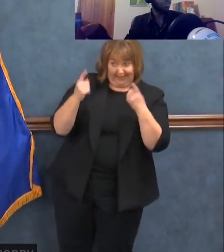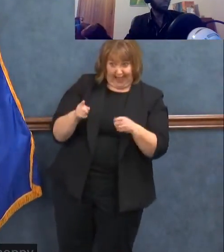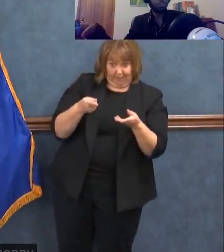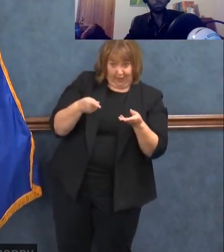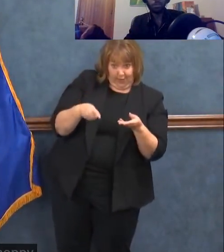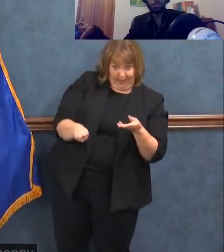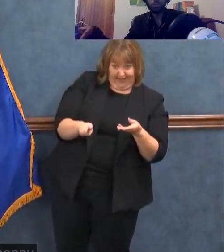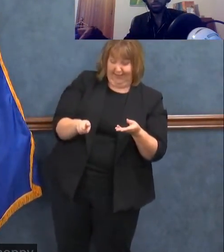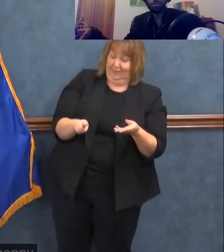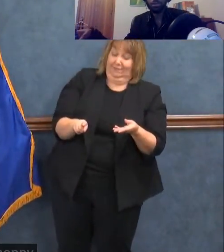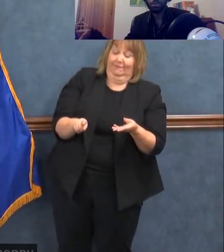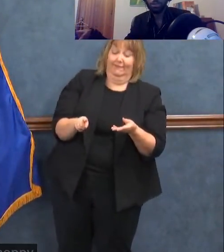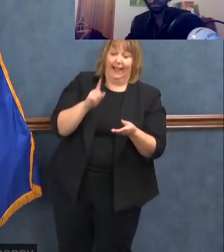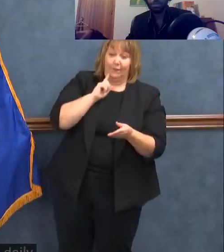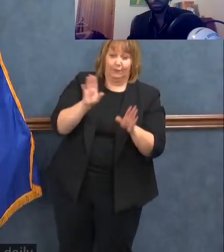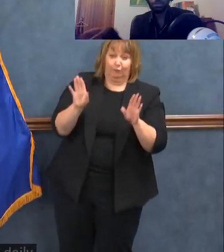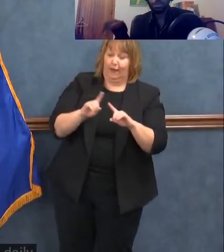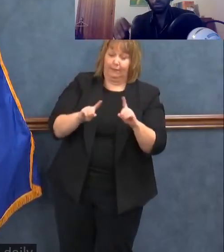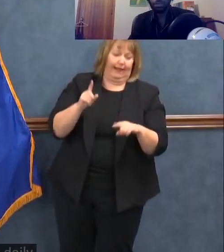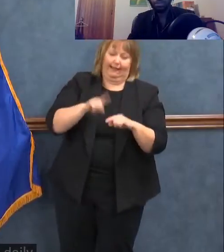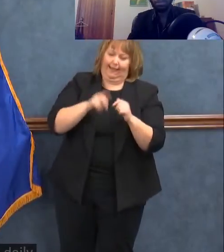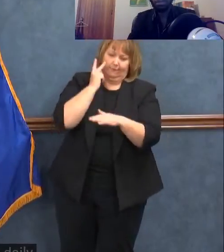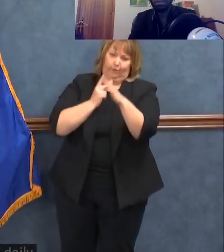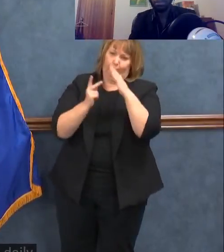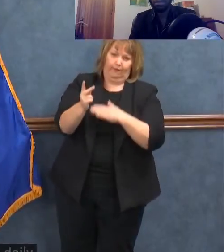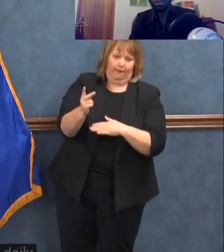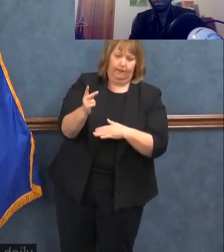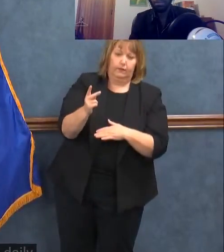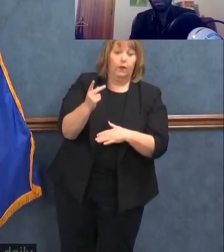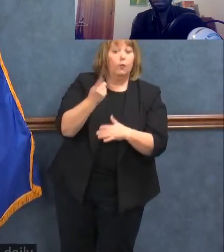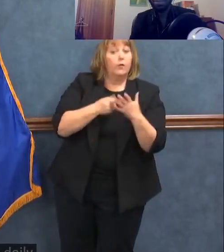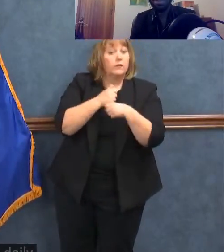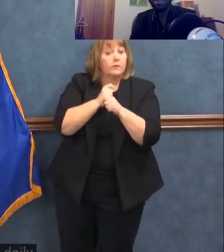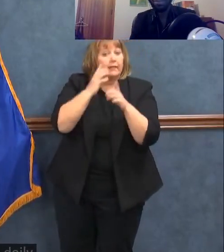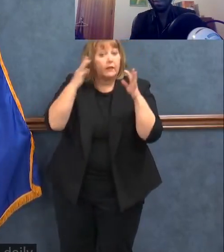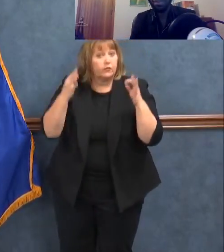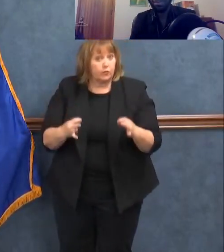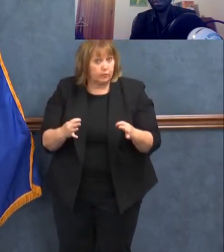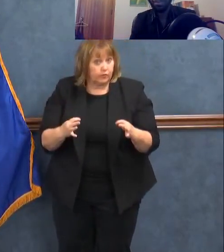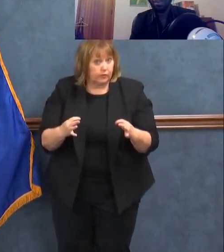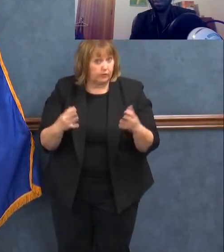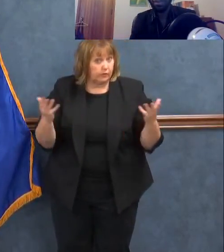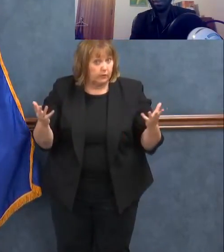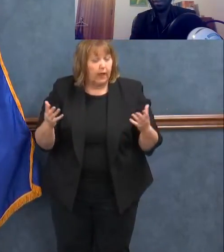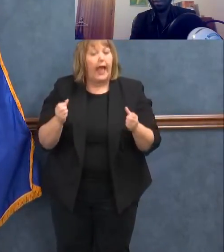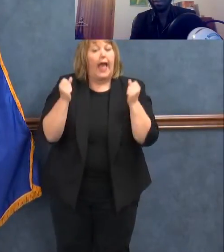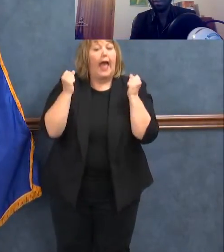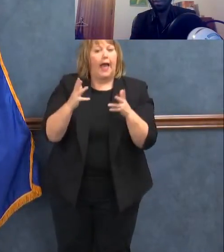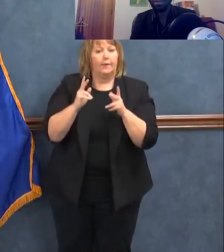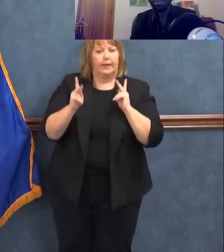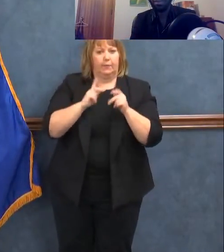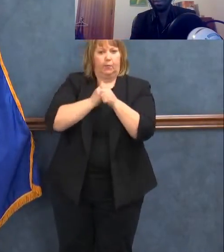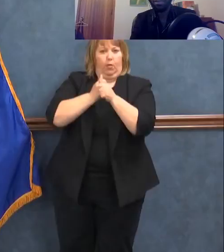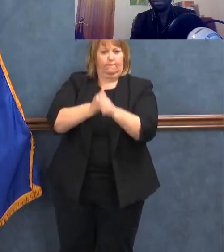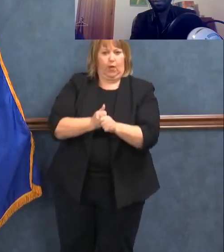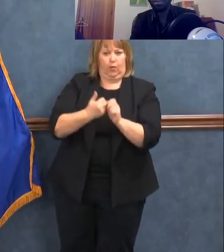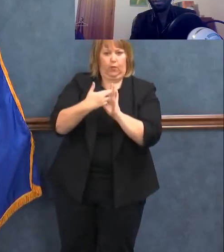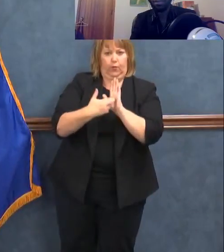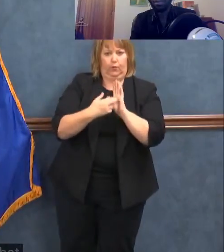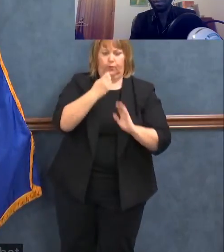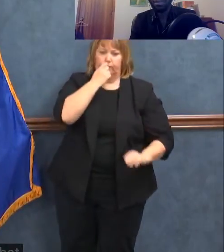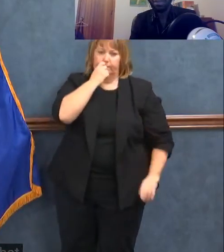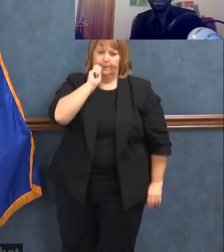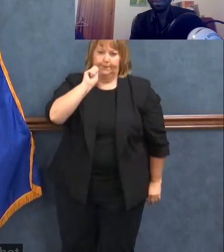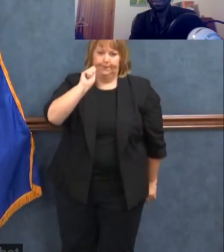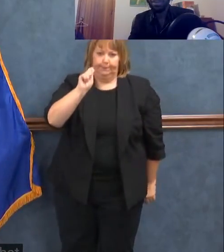data that we get on a daily basis. What's gonna make that determination is how many people follow the rules, how they follow